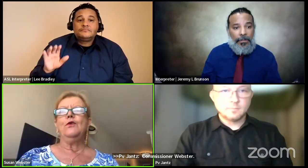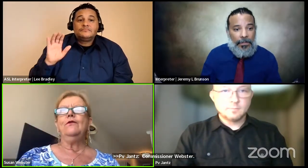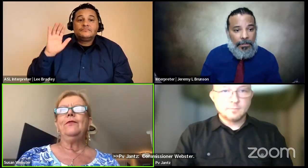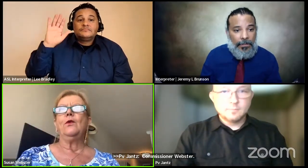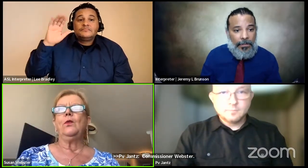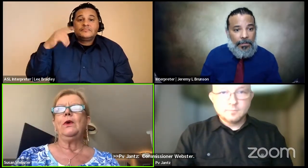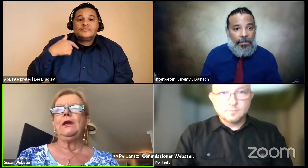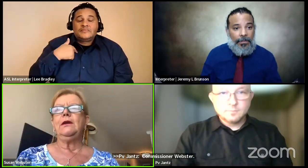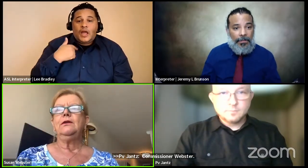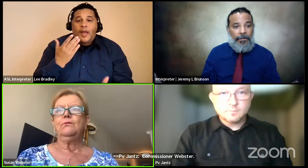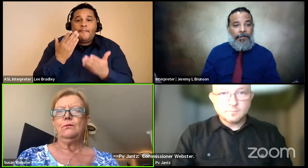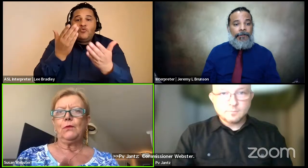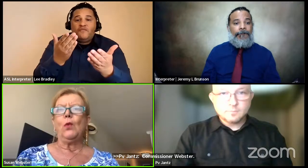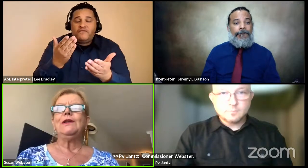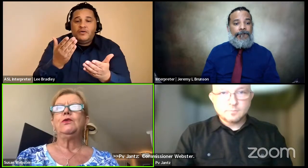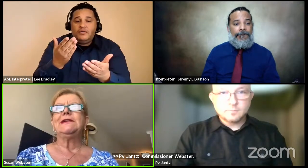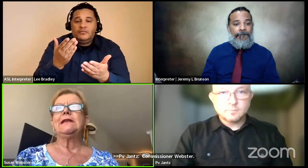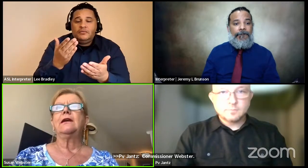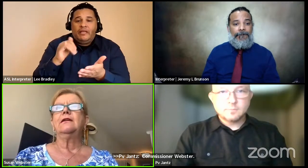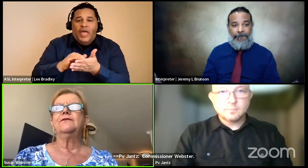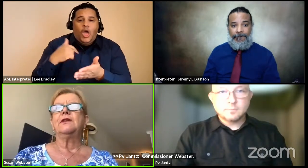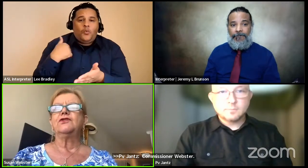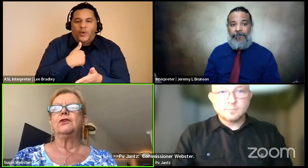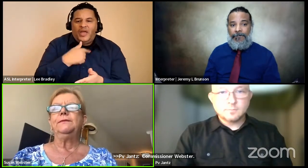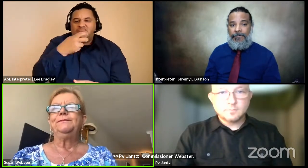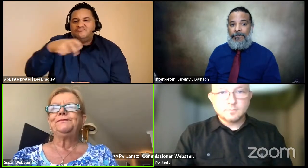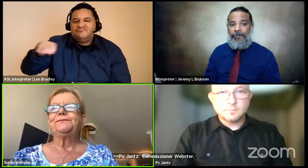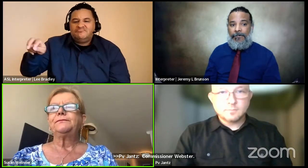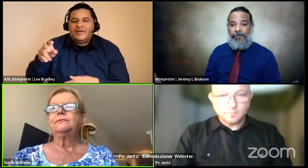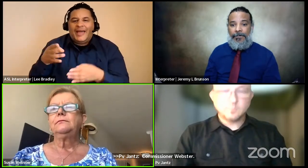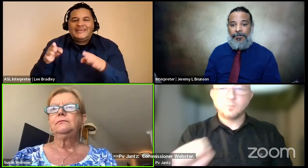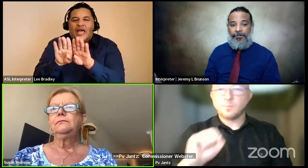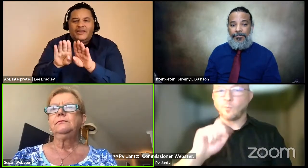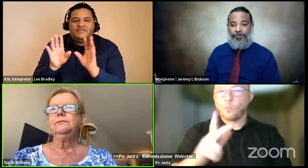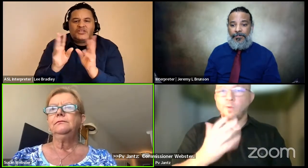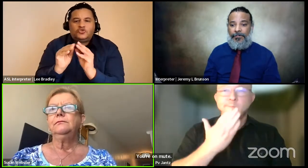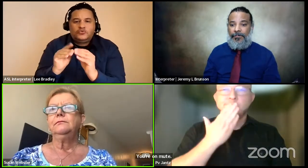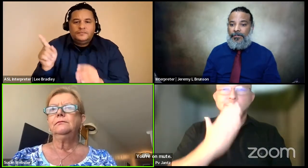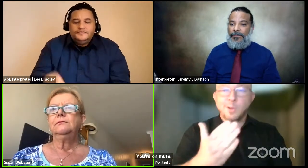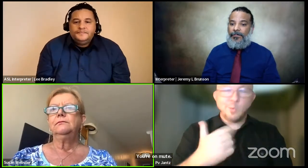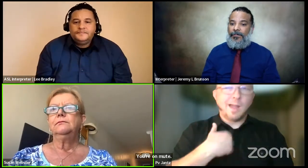I move that we go into executive session.